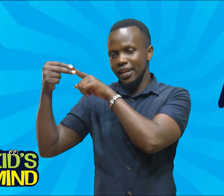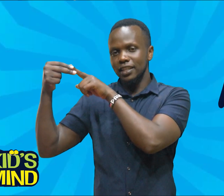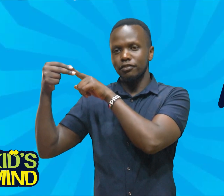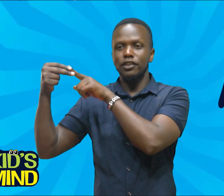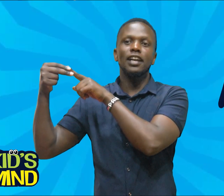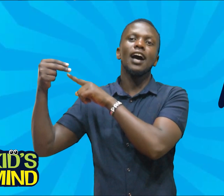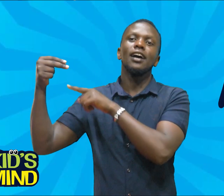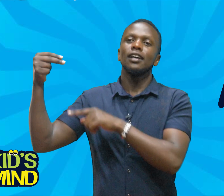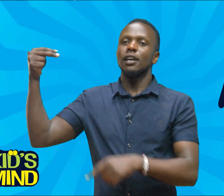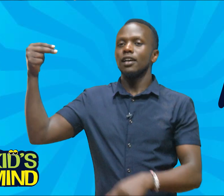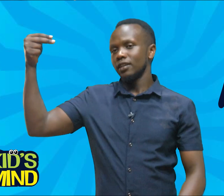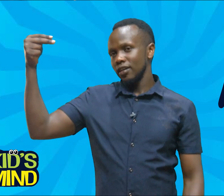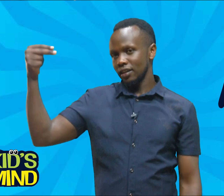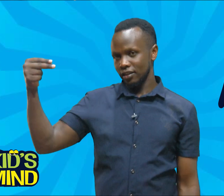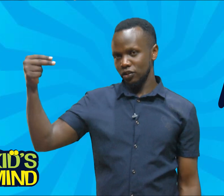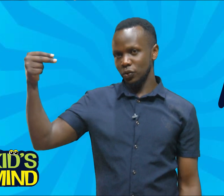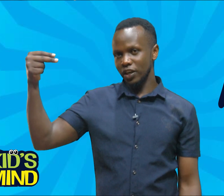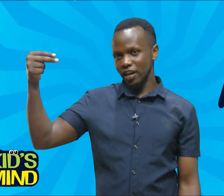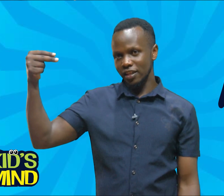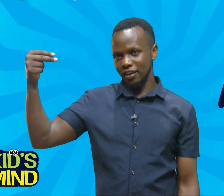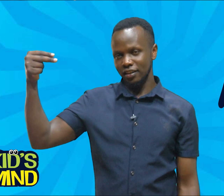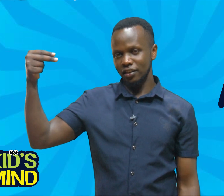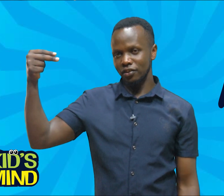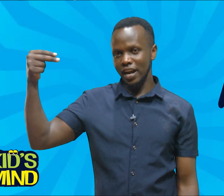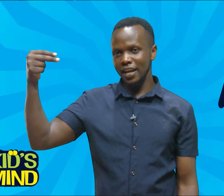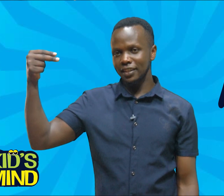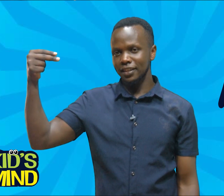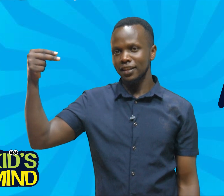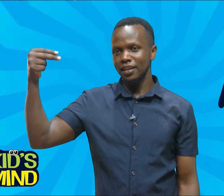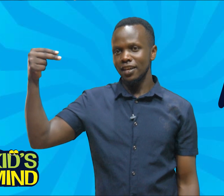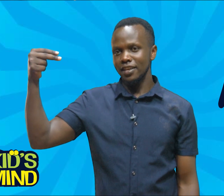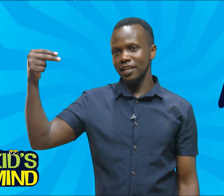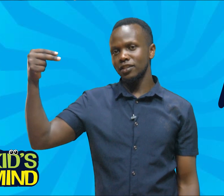index finger together, all right? Yes, so